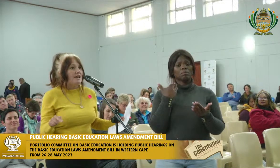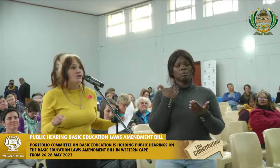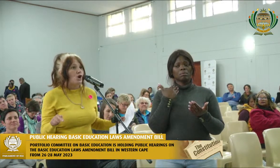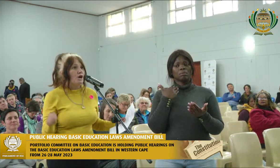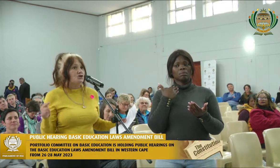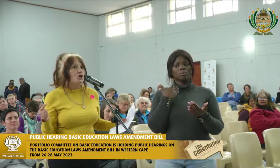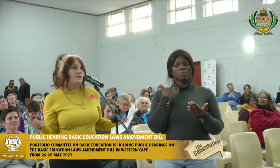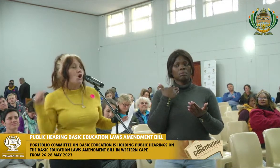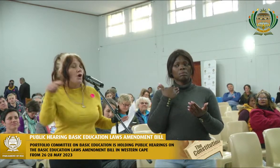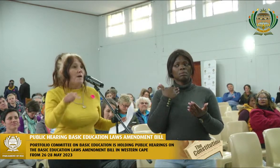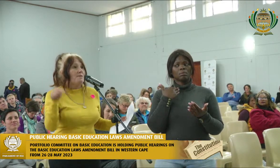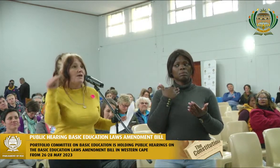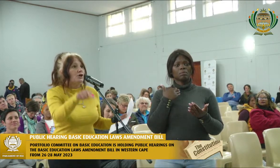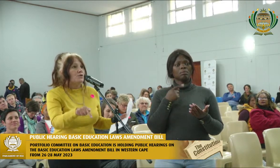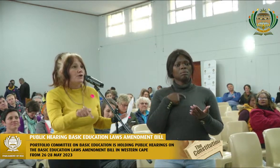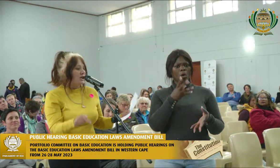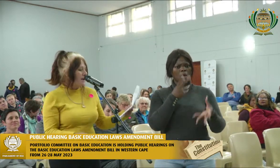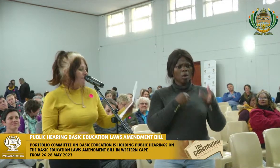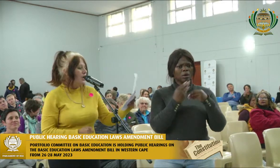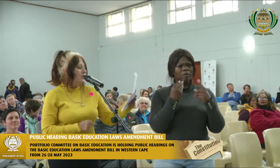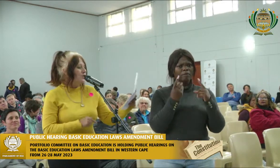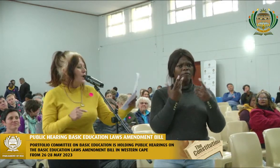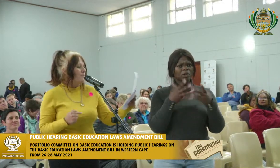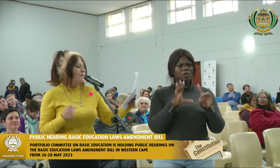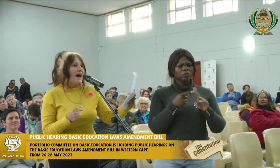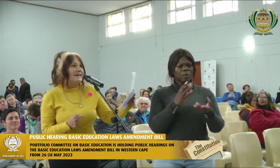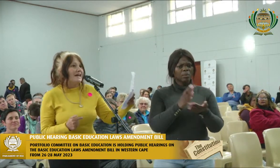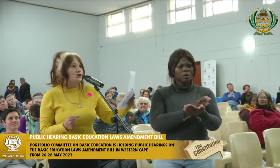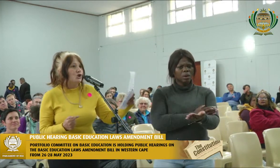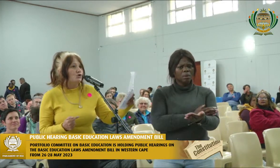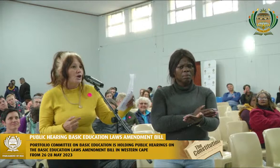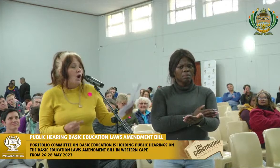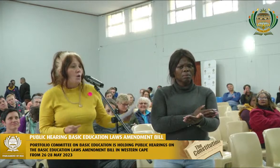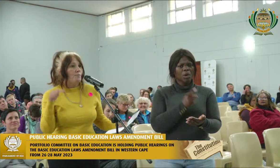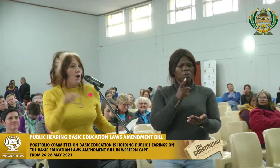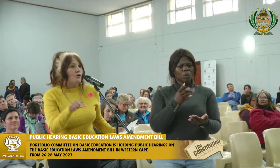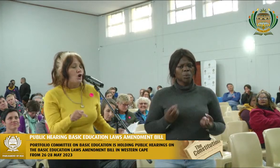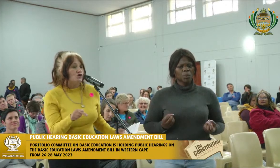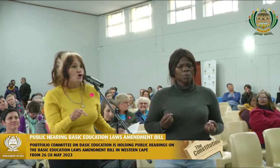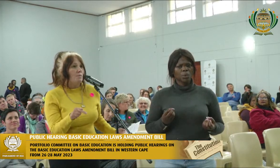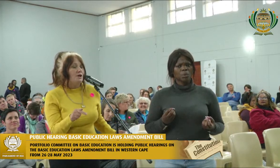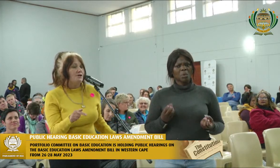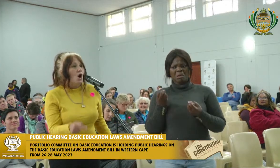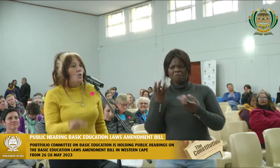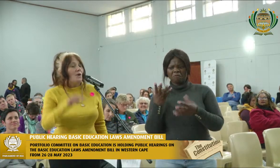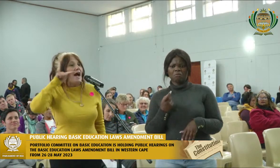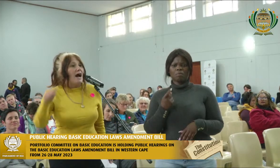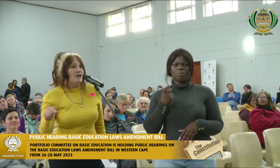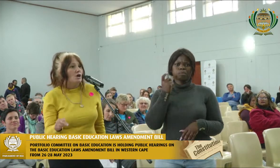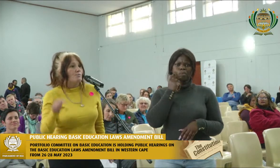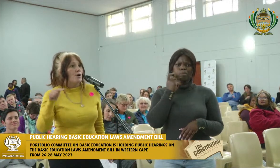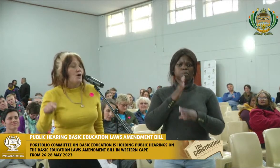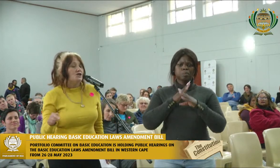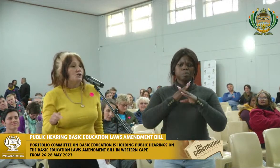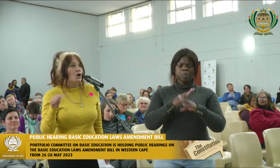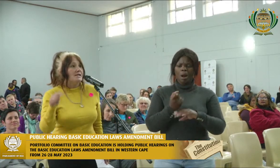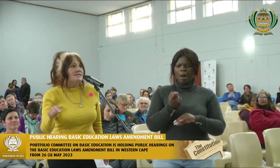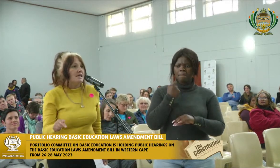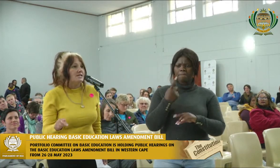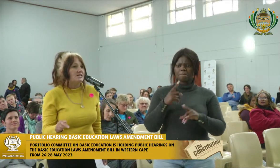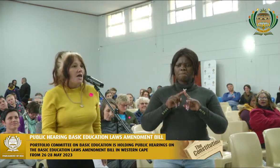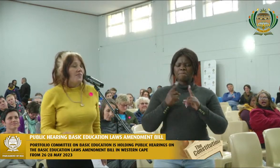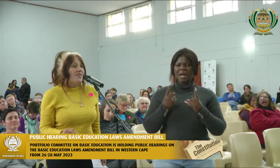instruction based on what you have taught them in the curriculum, you provide our children with birth control pills without